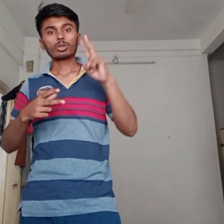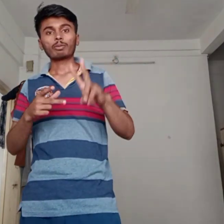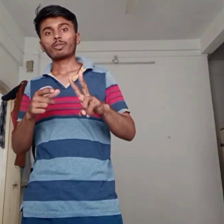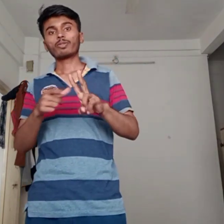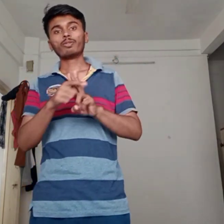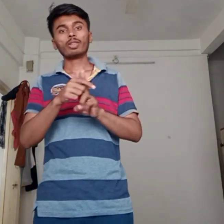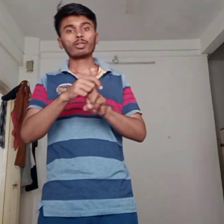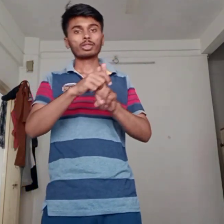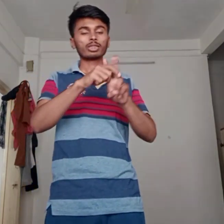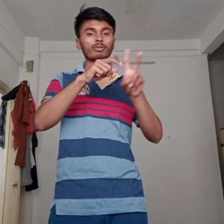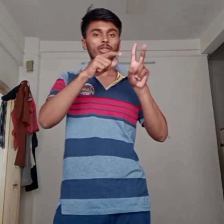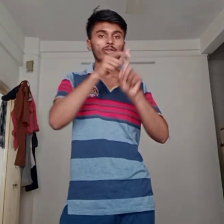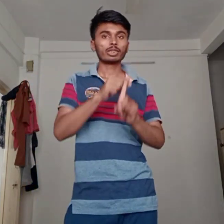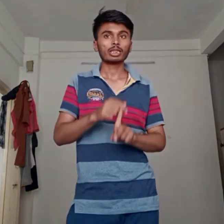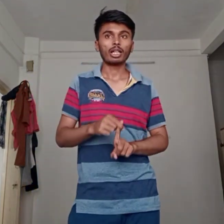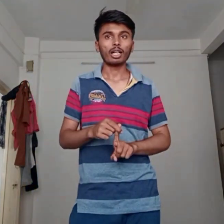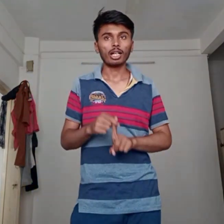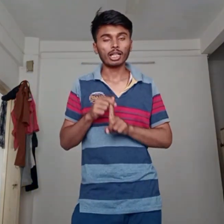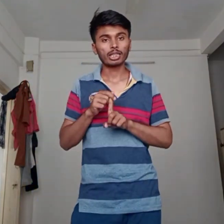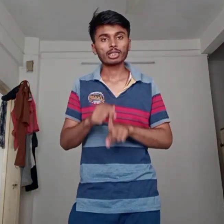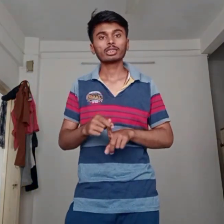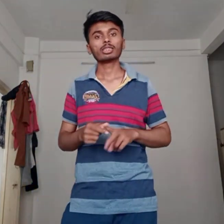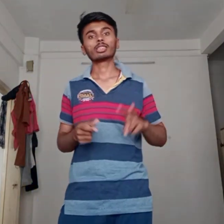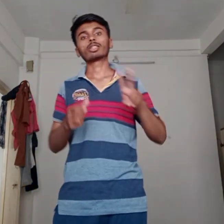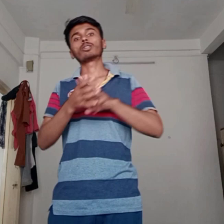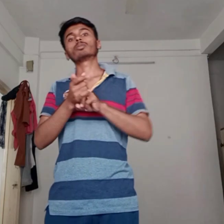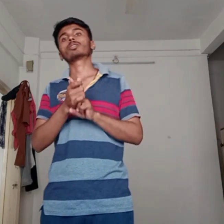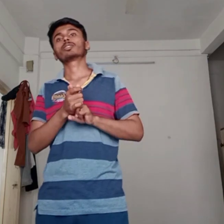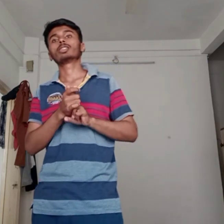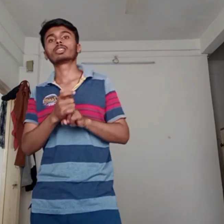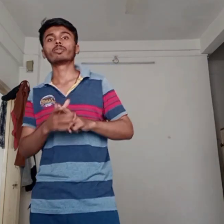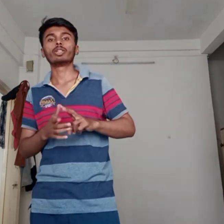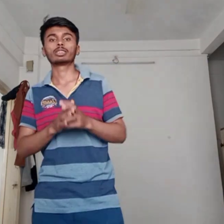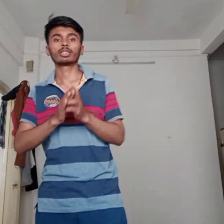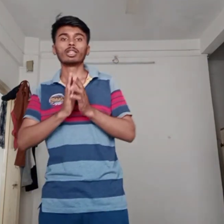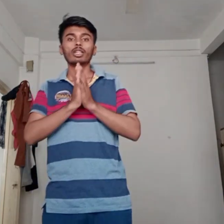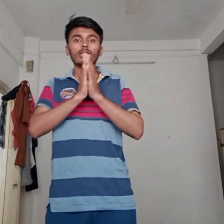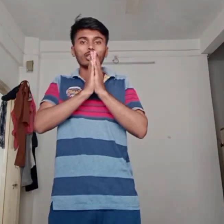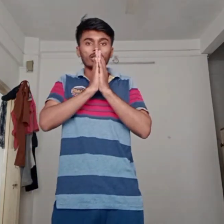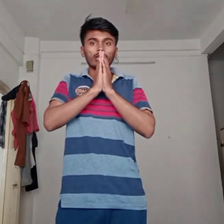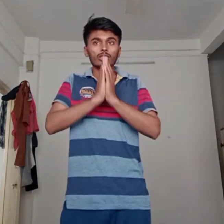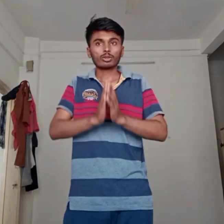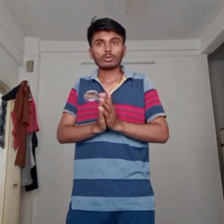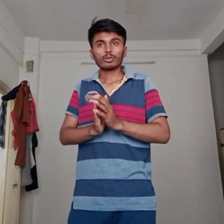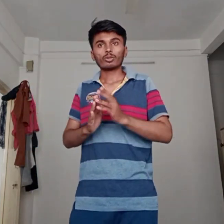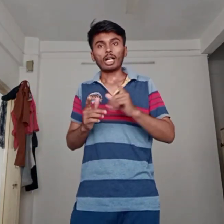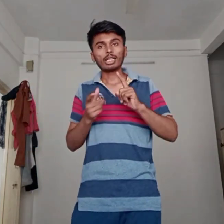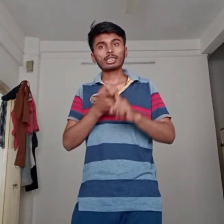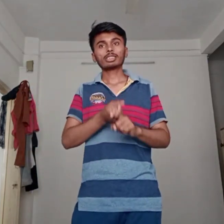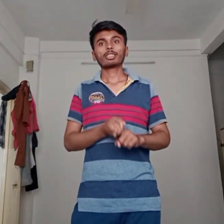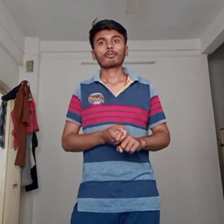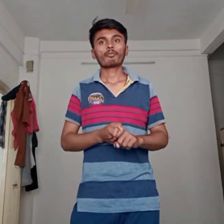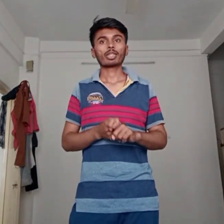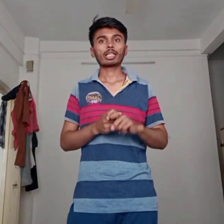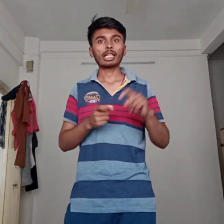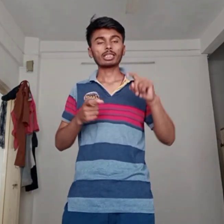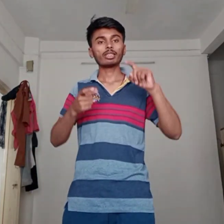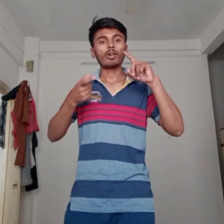type of blood vessels. First one is arteries. Second one is veins. So arteries carry the